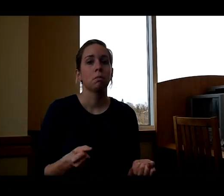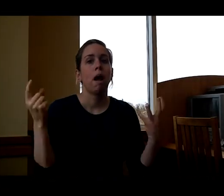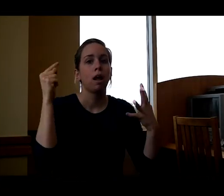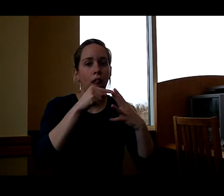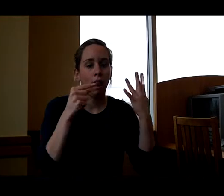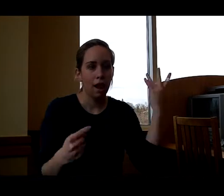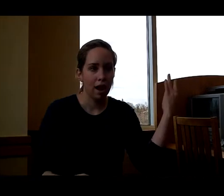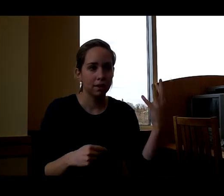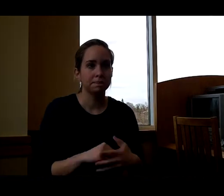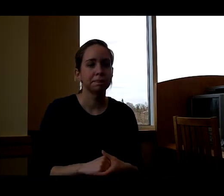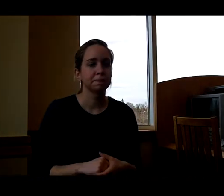talk more about this later.